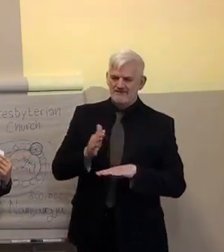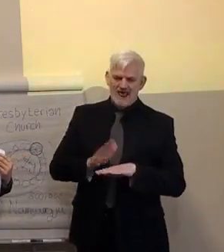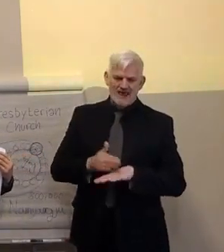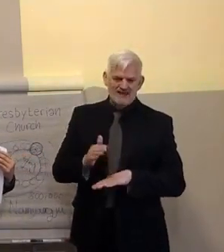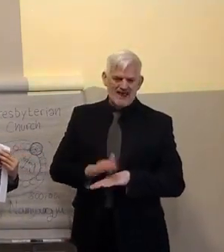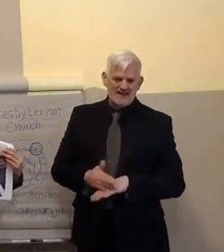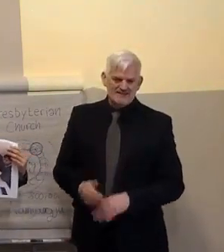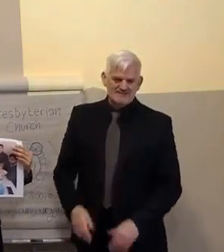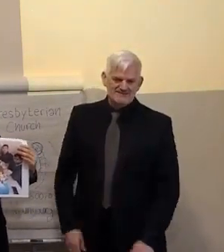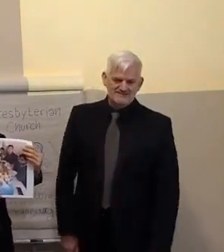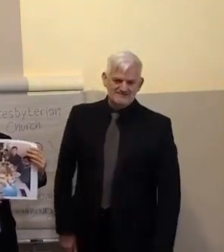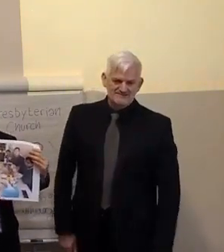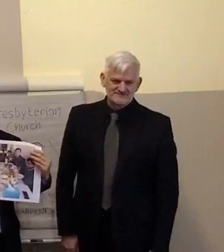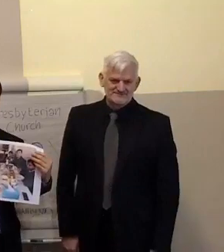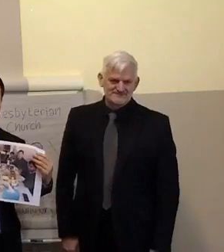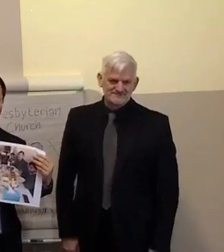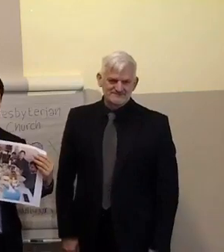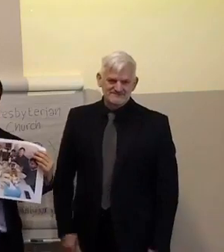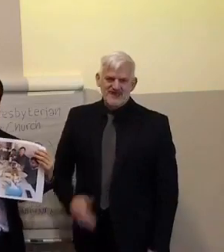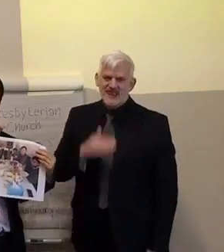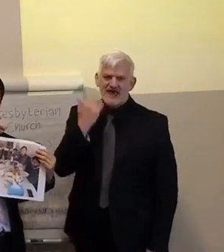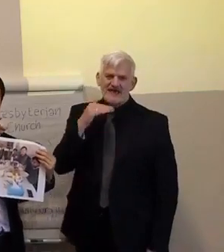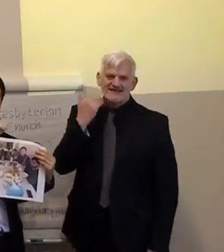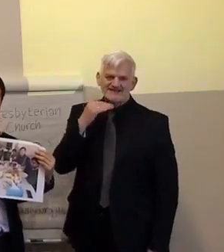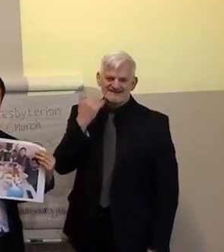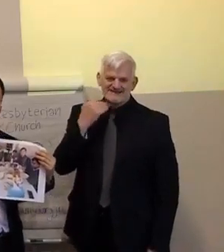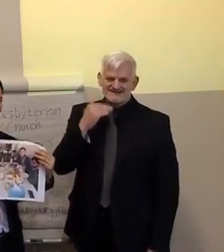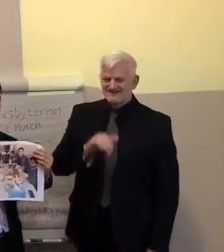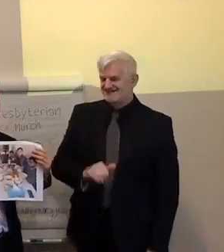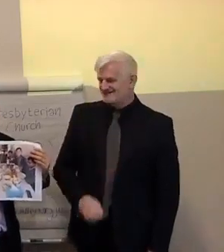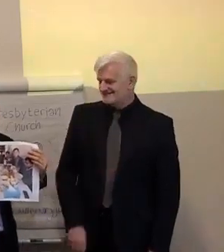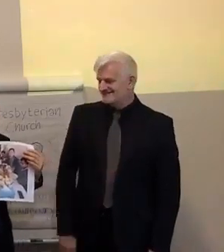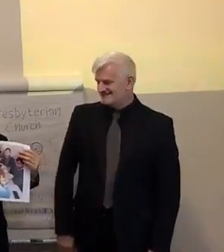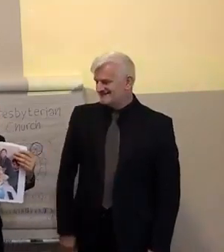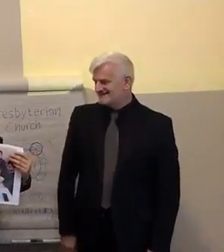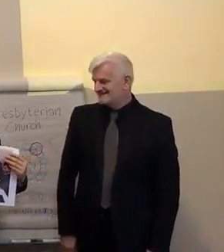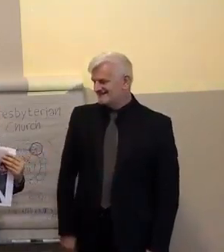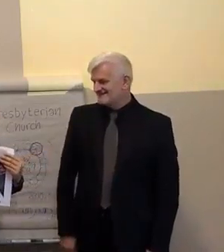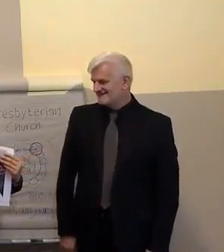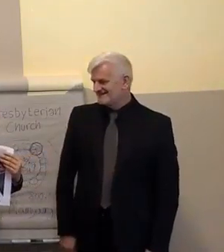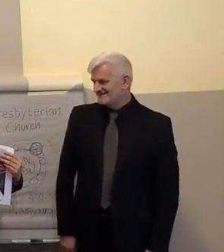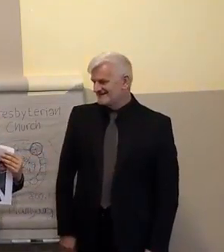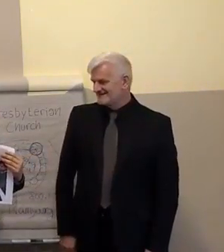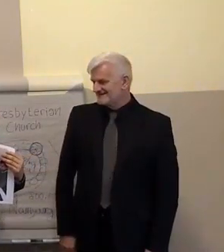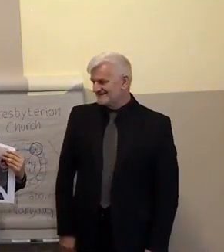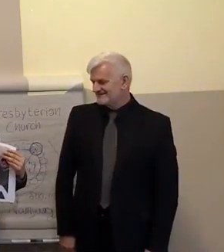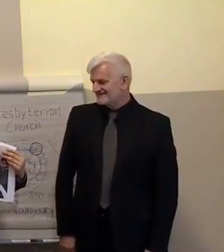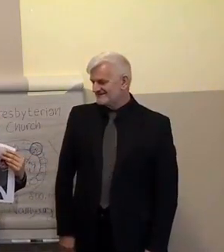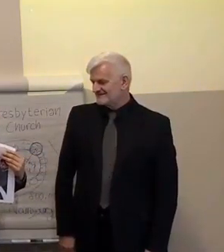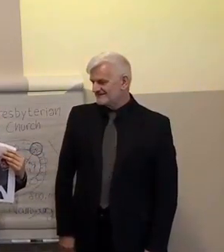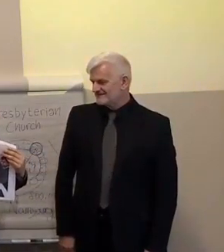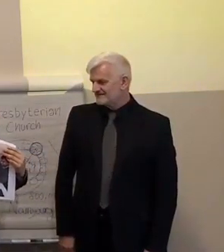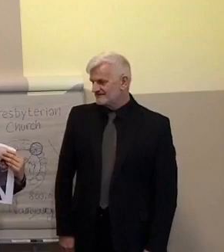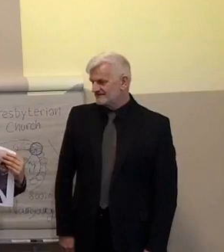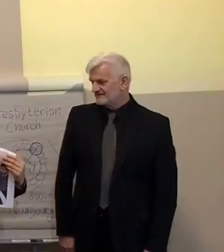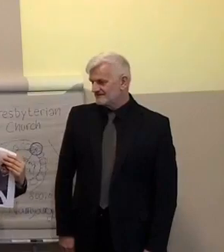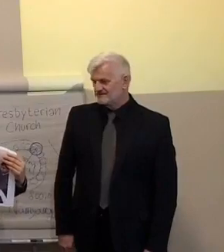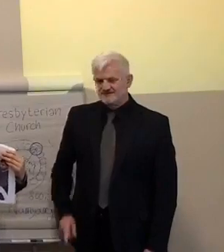yeah. So, yeah, that's correct. That's correct. Yeah. So I was upset, but